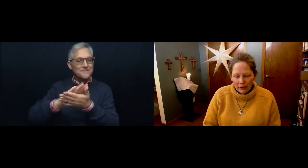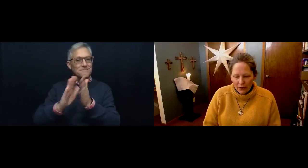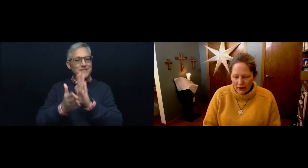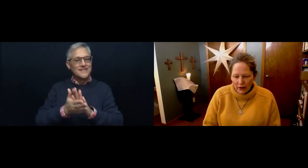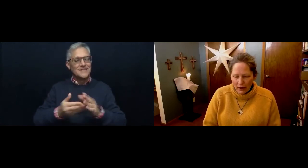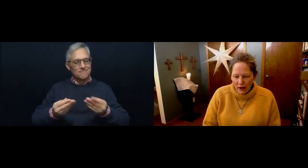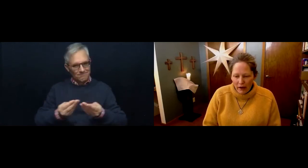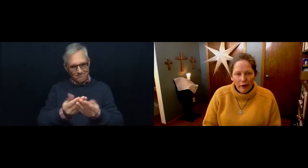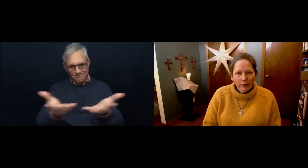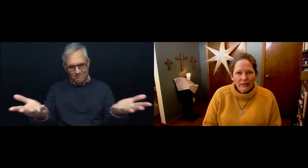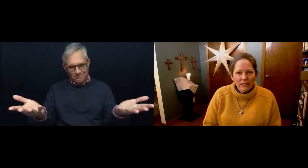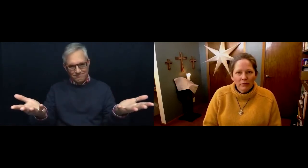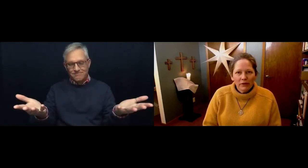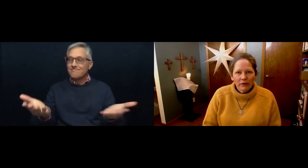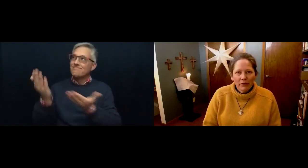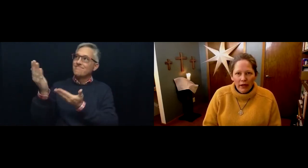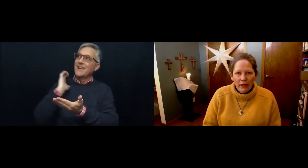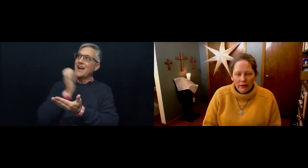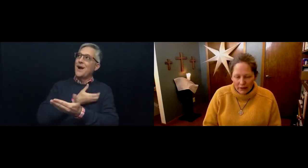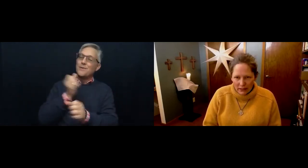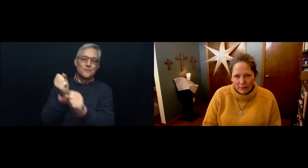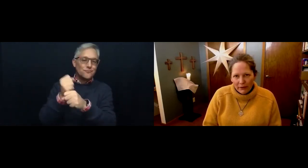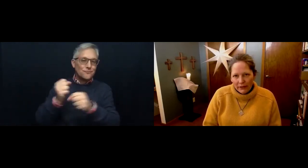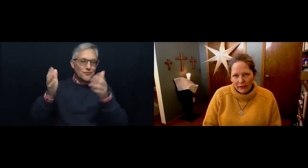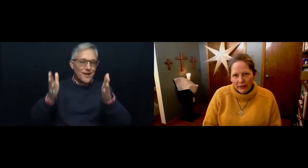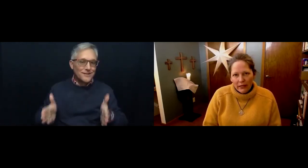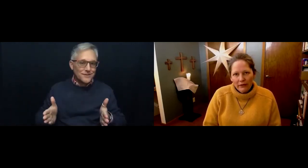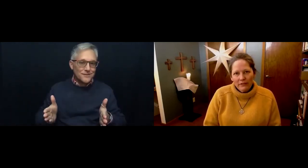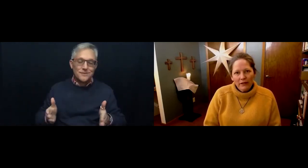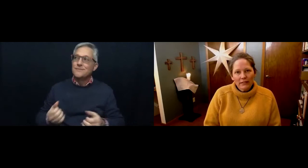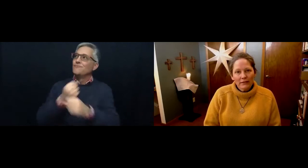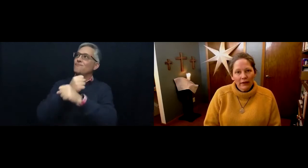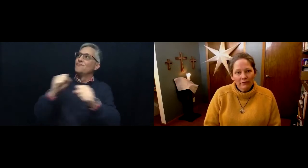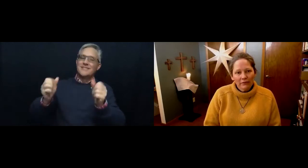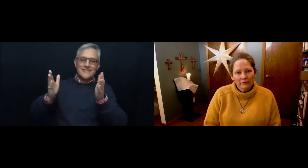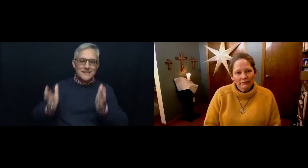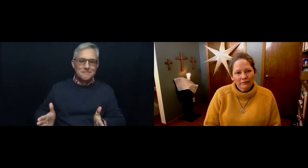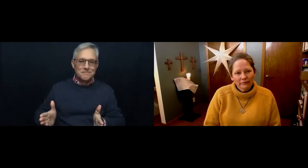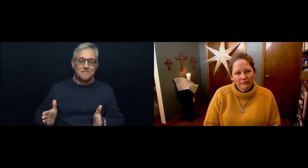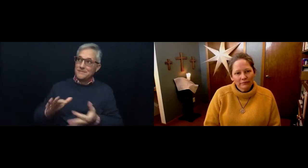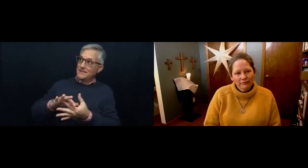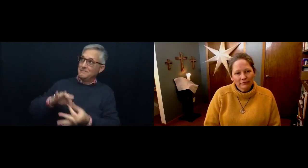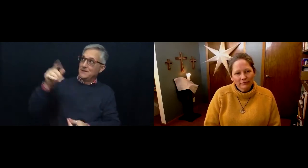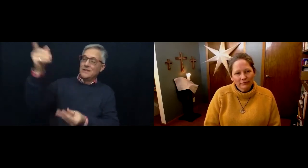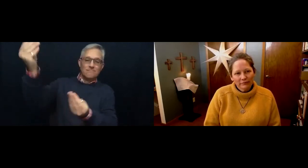Creator, our Redeemer, and the Spirit that gives us life.